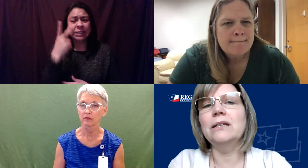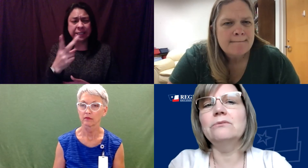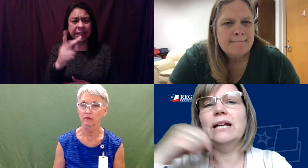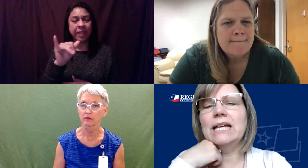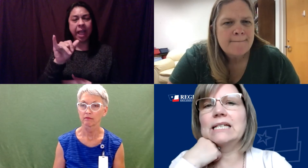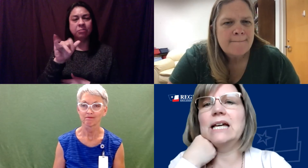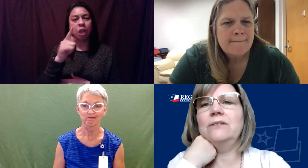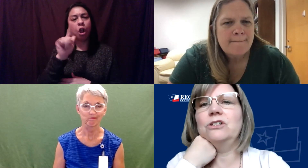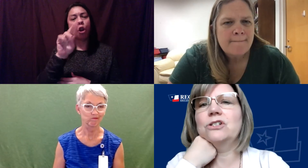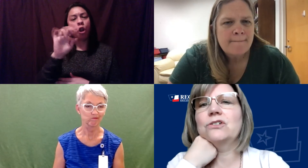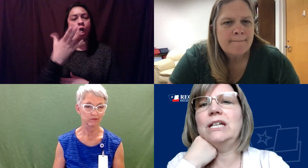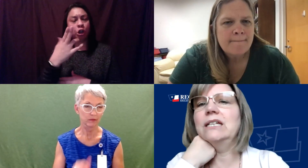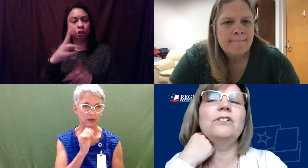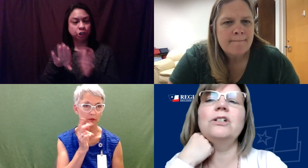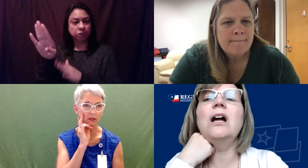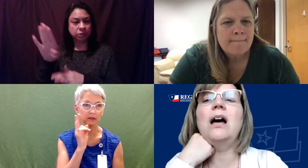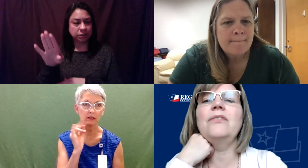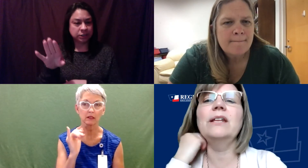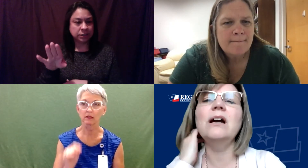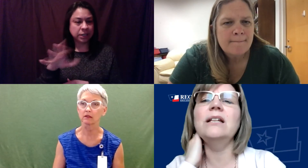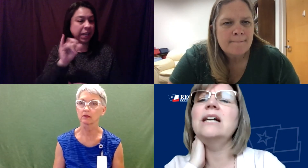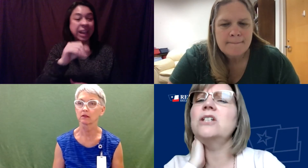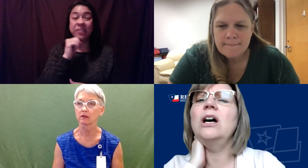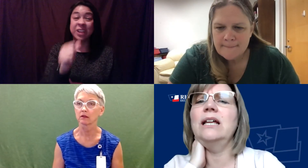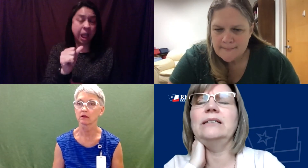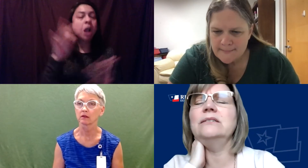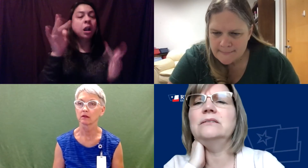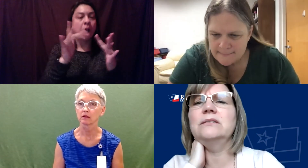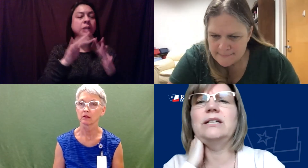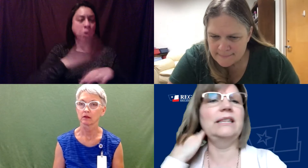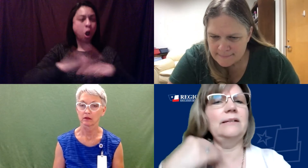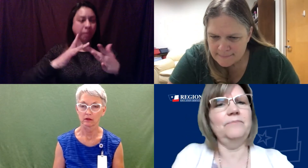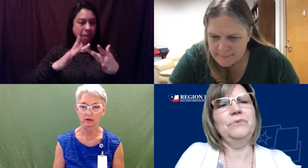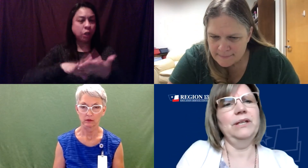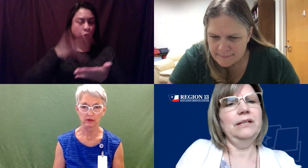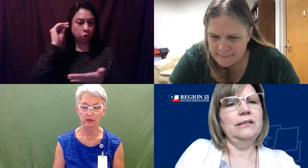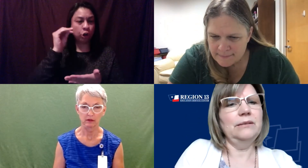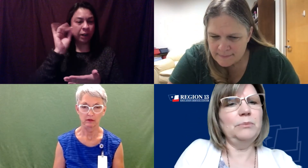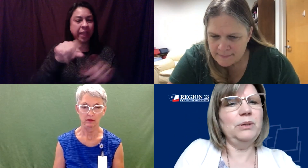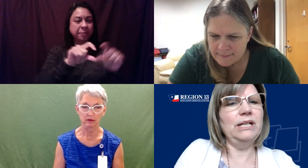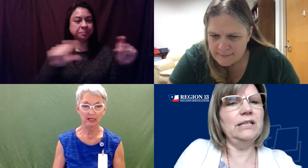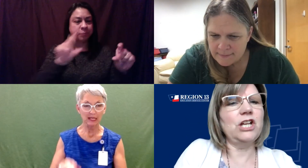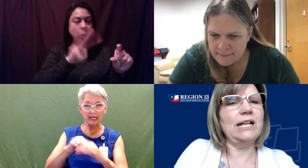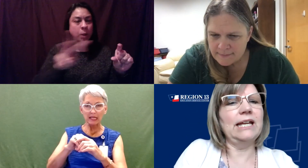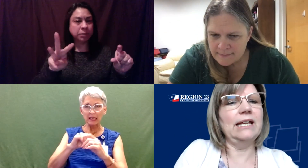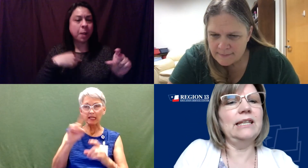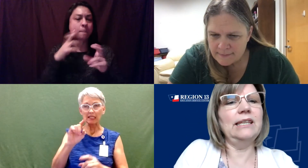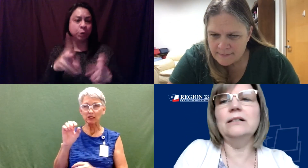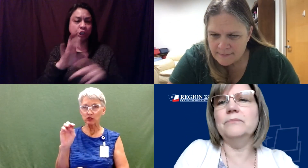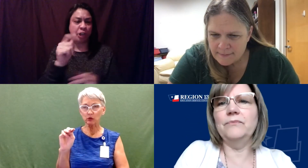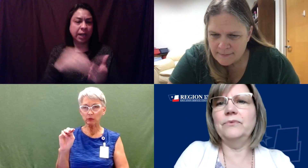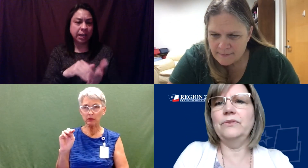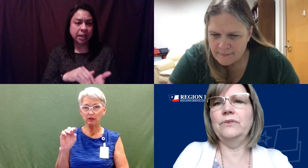launch button on the right-hand side of your screen. And if you're not, then contact online learning. Let me put it in the chat